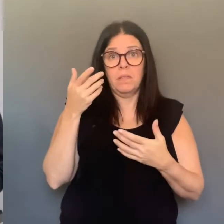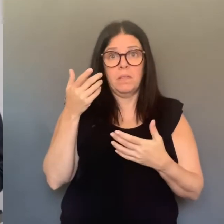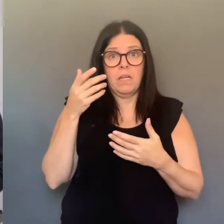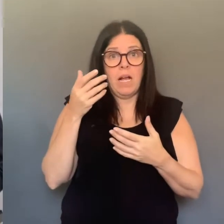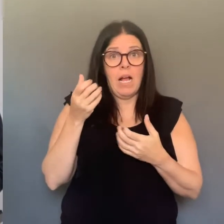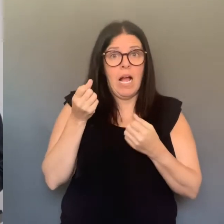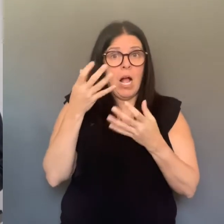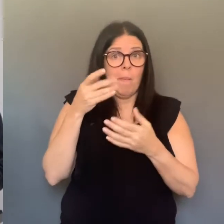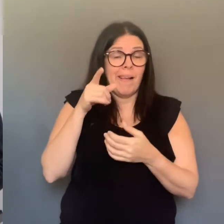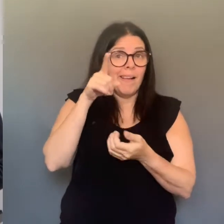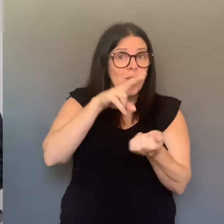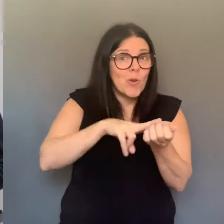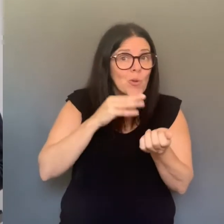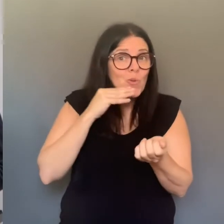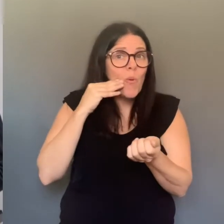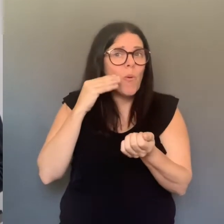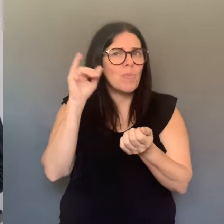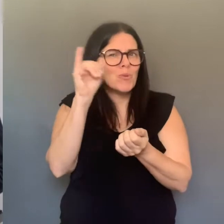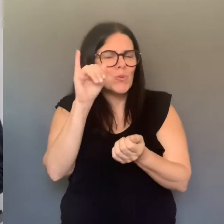are hospitalized